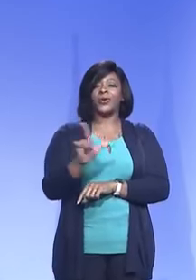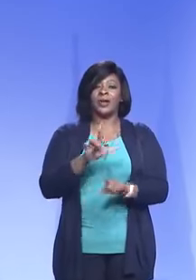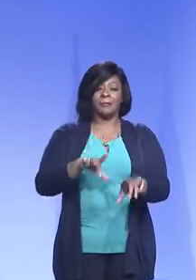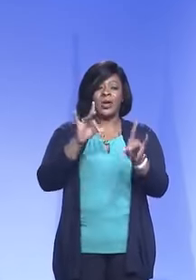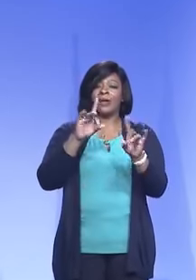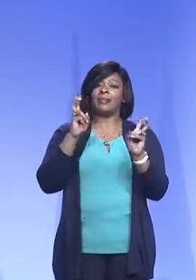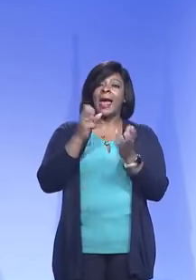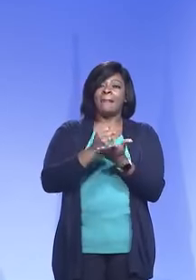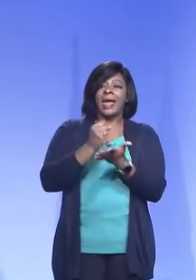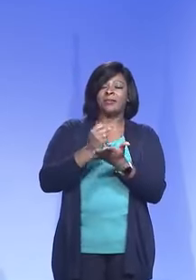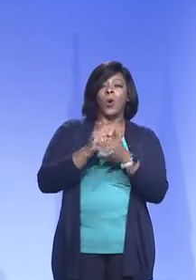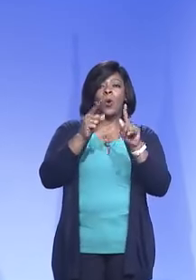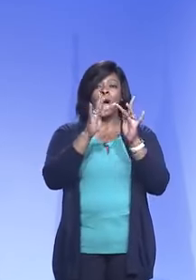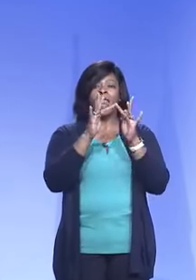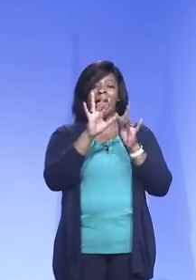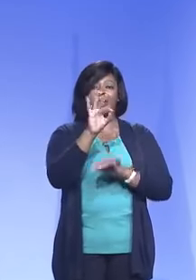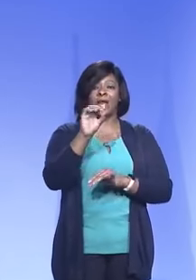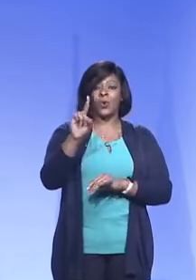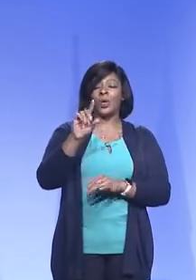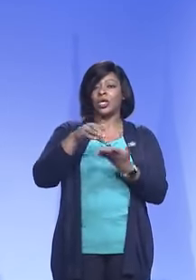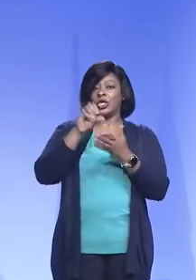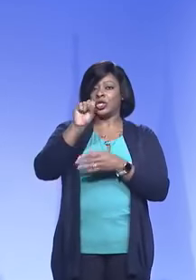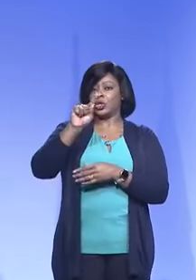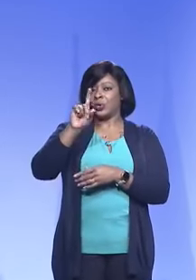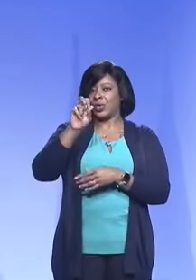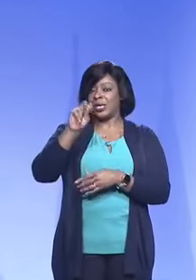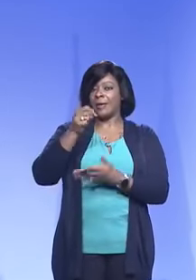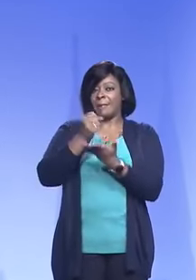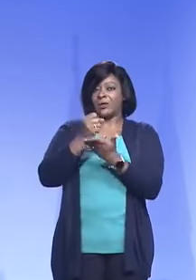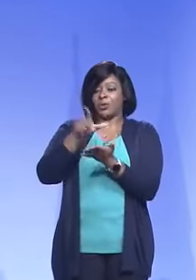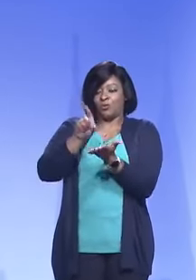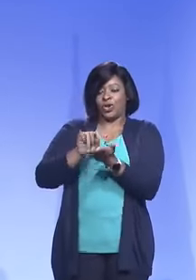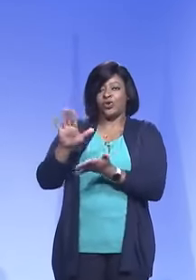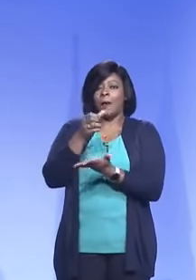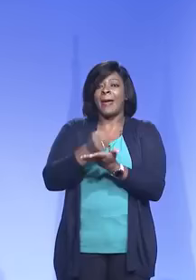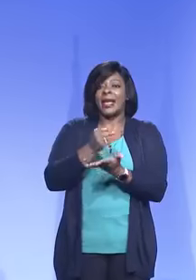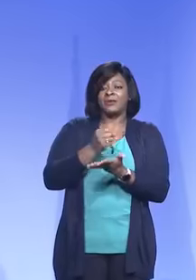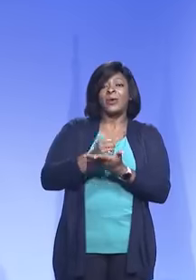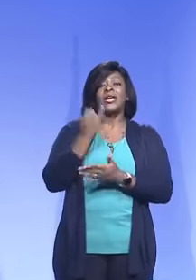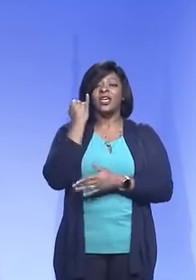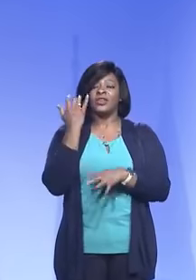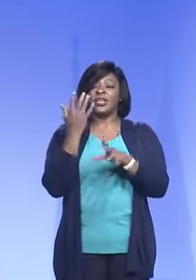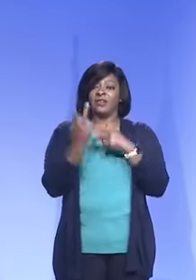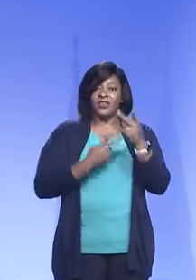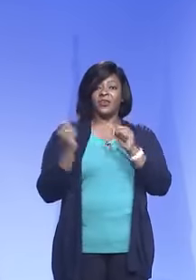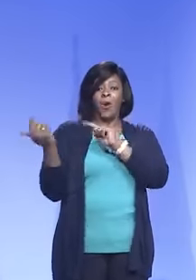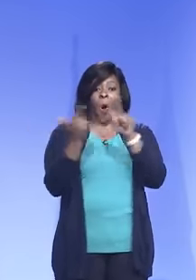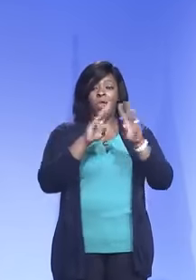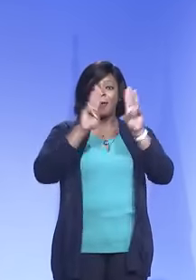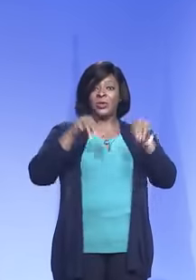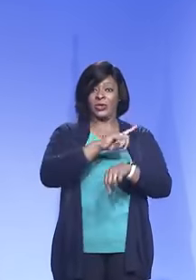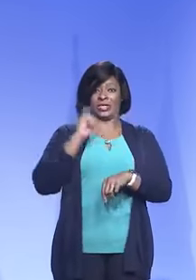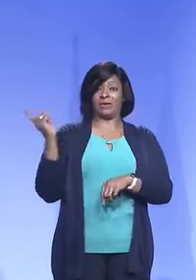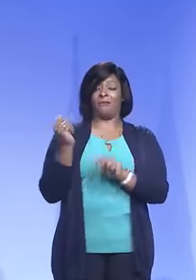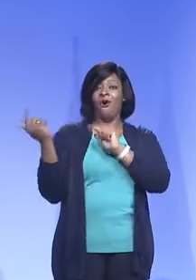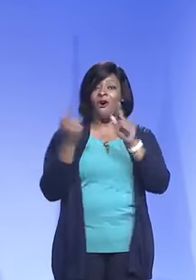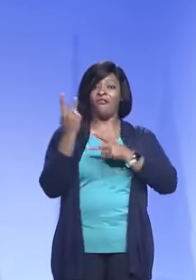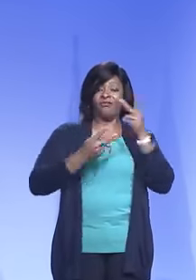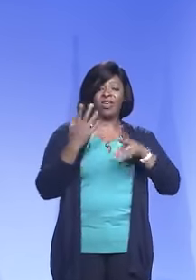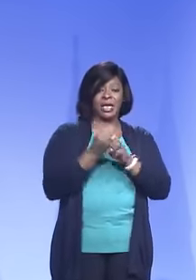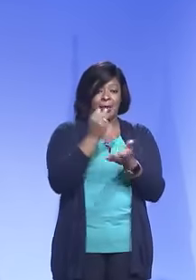up a passport, or go online at 901 Student Passport to print off your passport. If you visit all these museums and